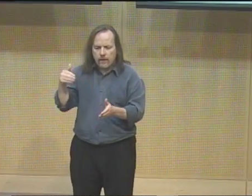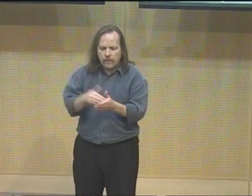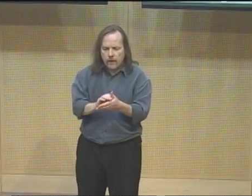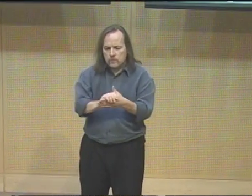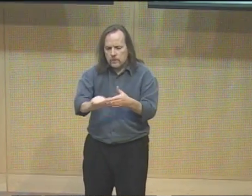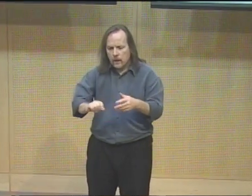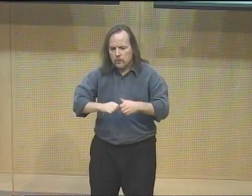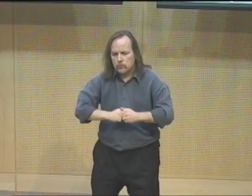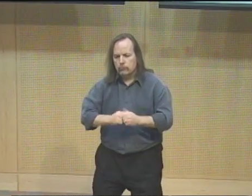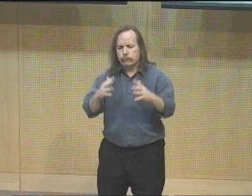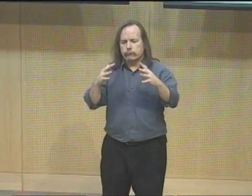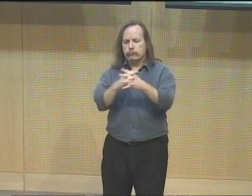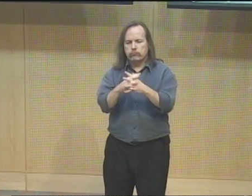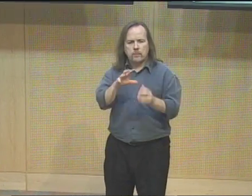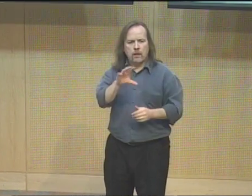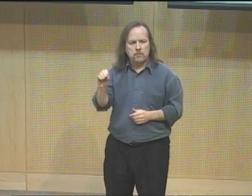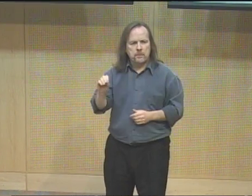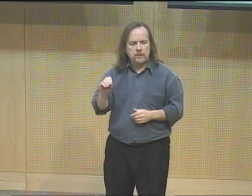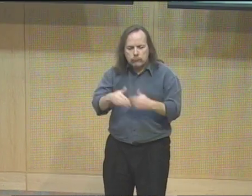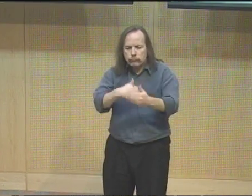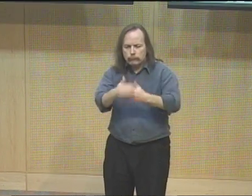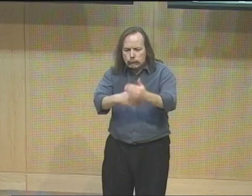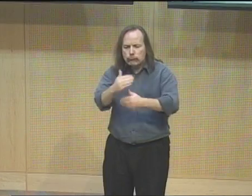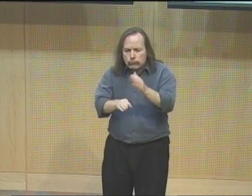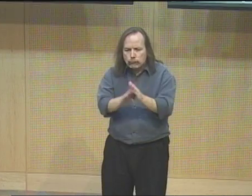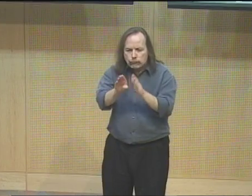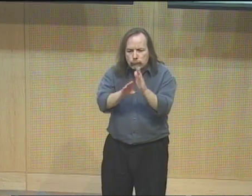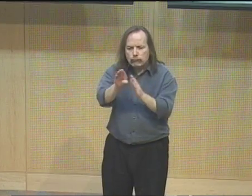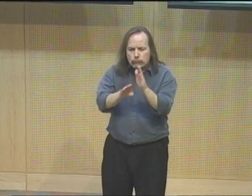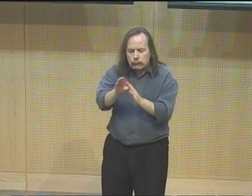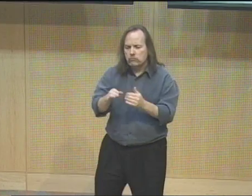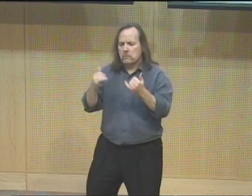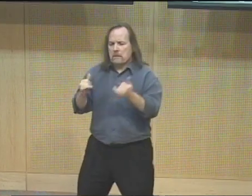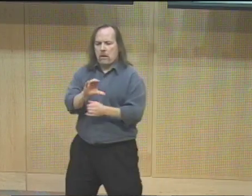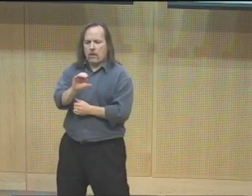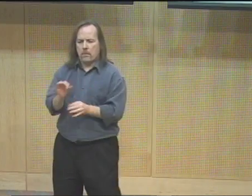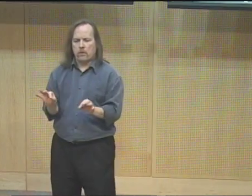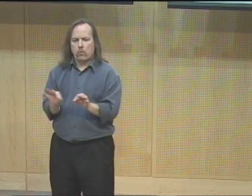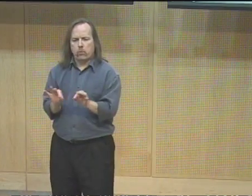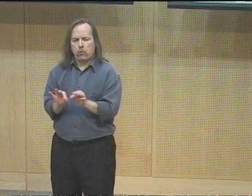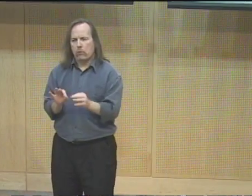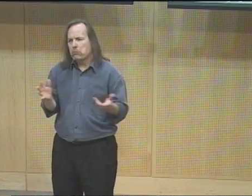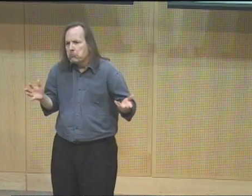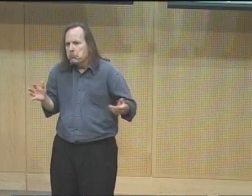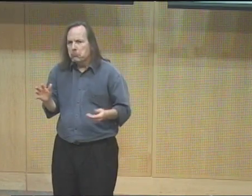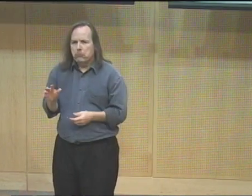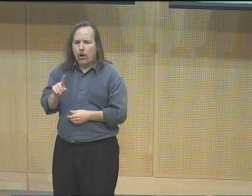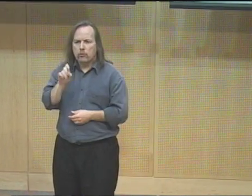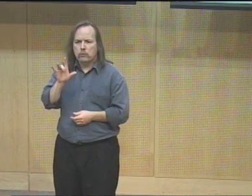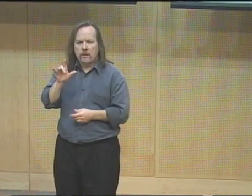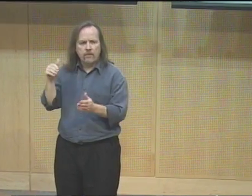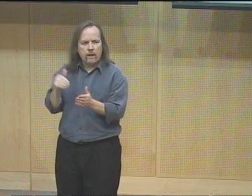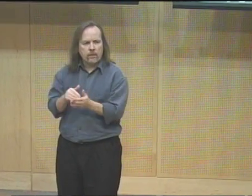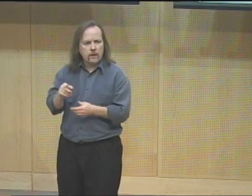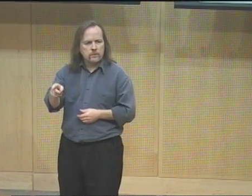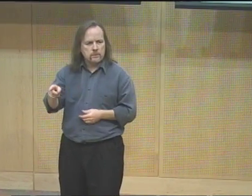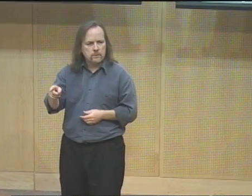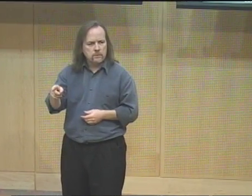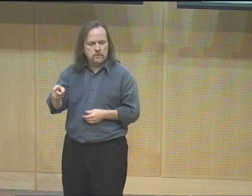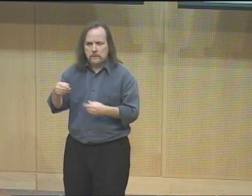Let me go back to the sole proprietorship. If somebody were to invest $50,000 at the startup, and then they